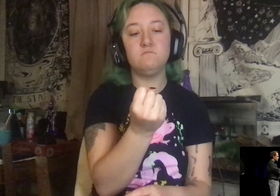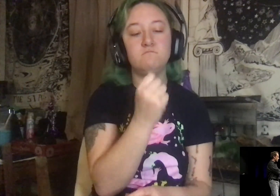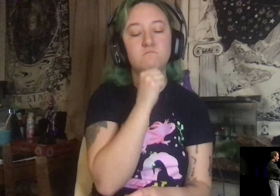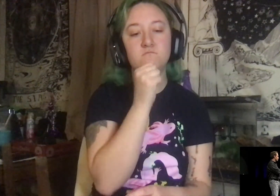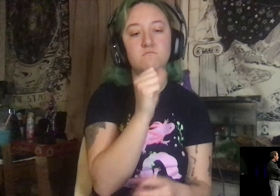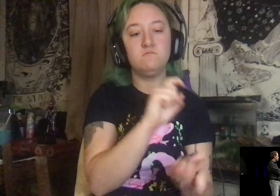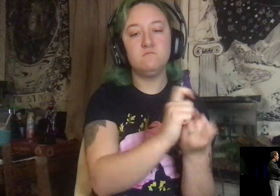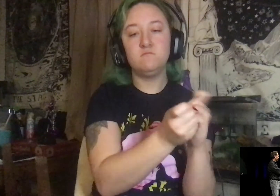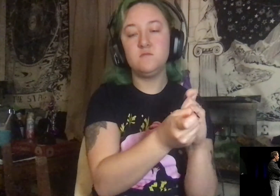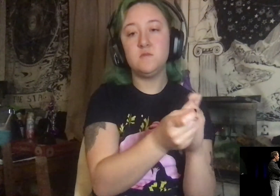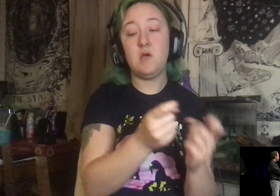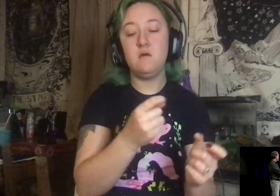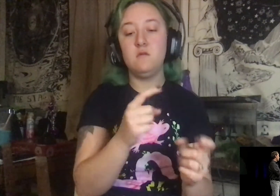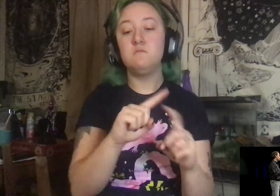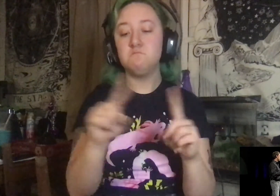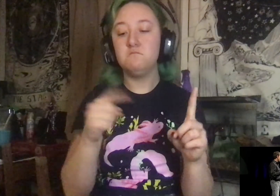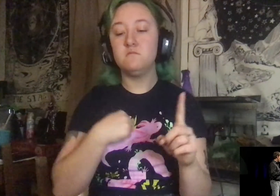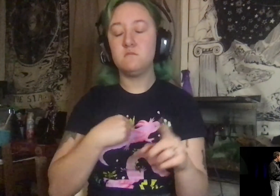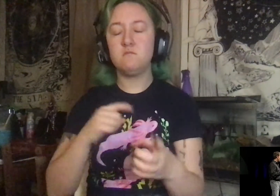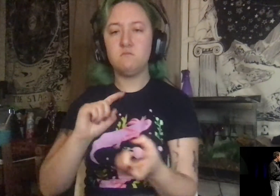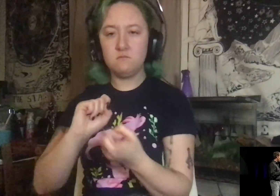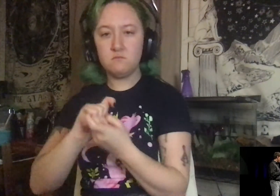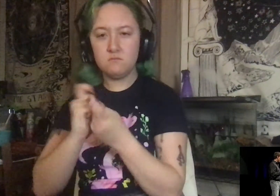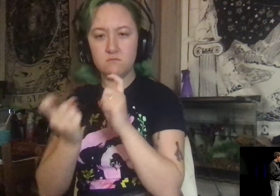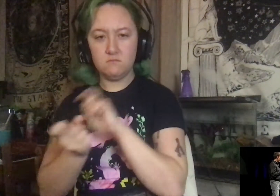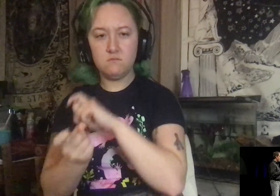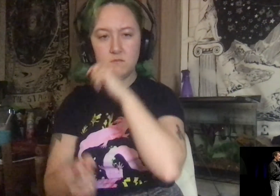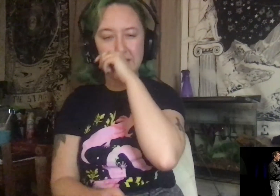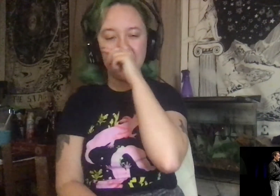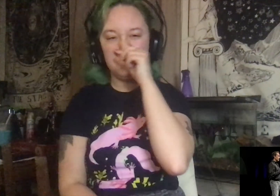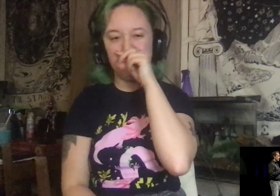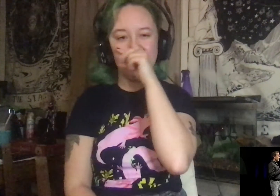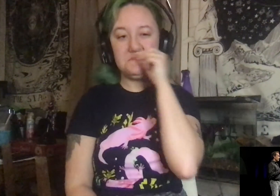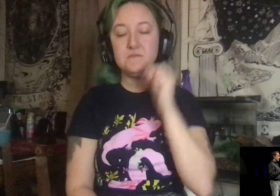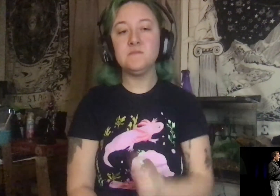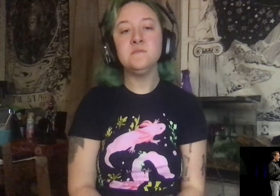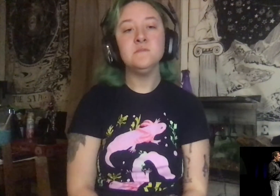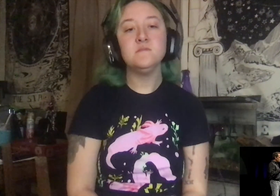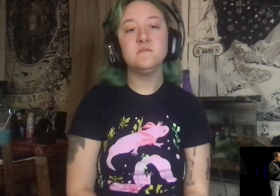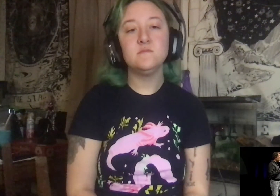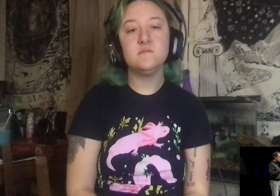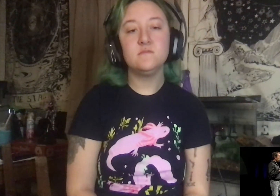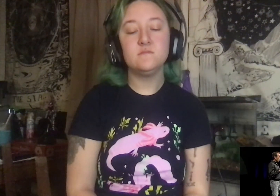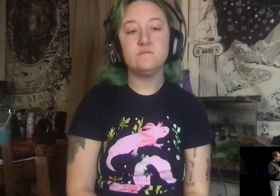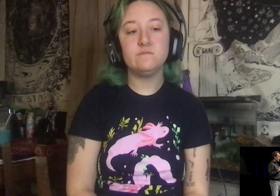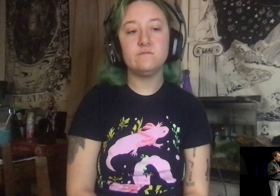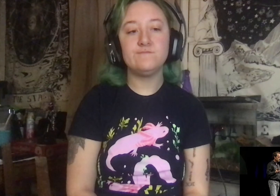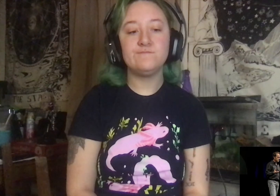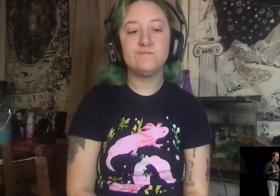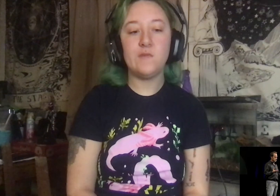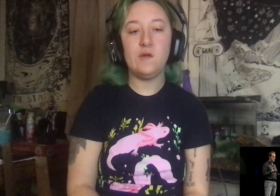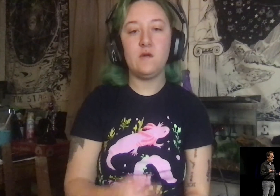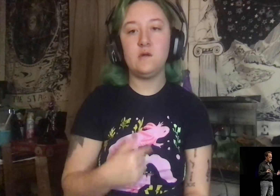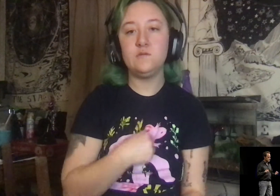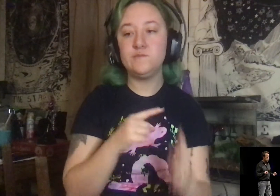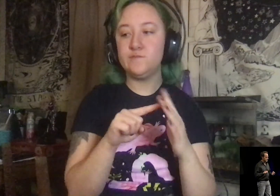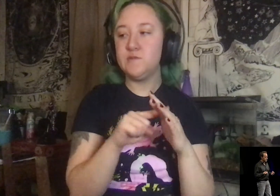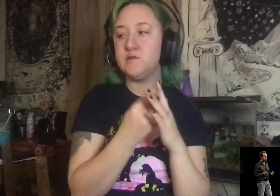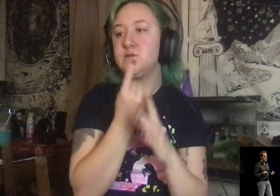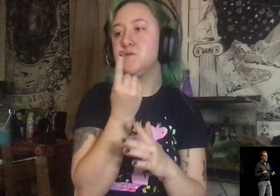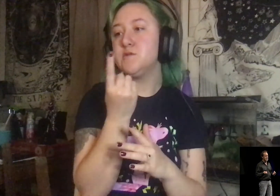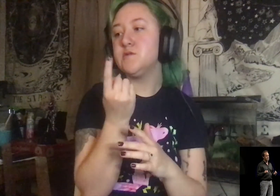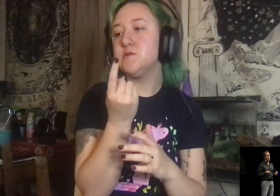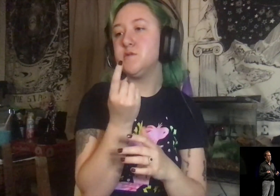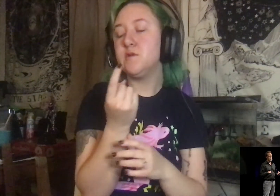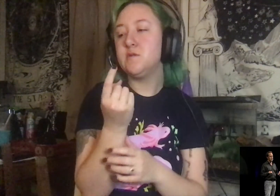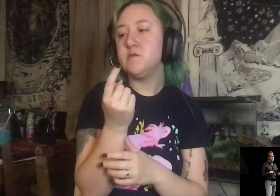the story you heard and 190 like it. I do, but I also start to talk about some of the other